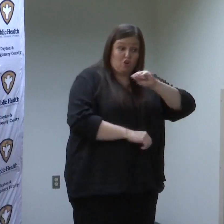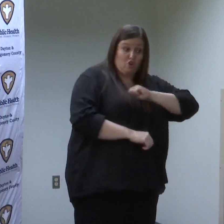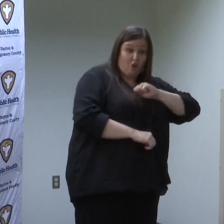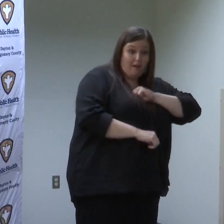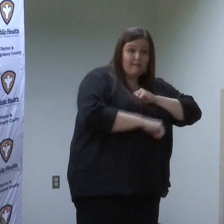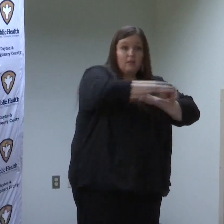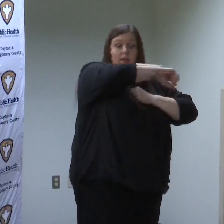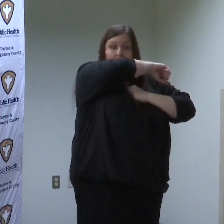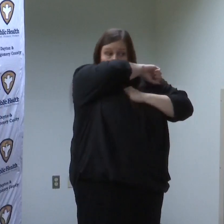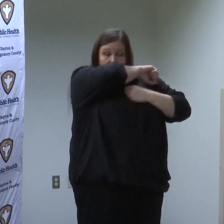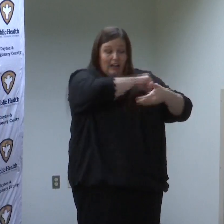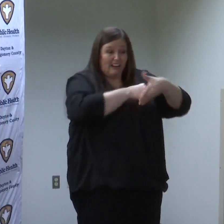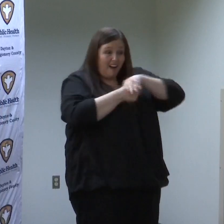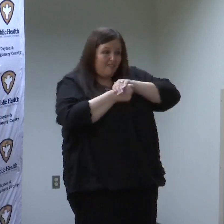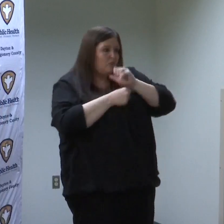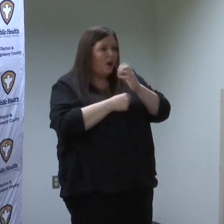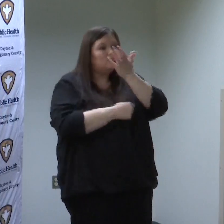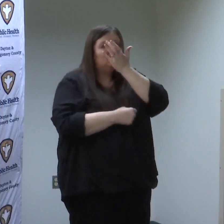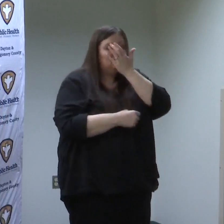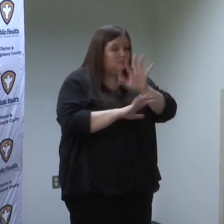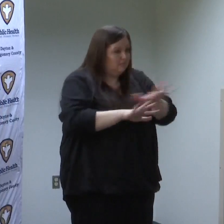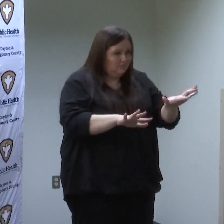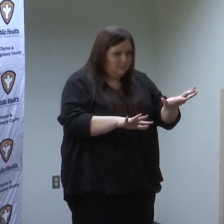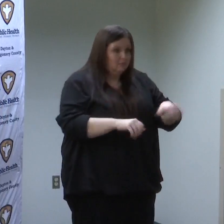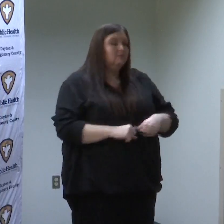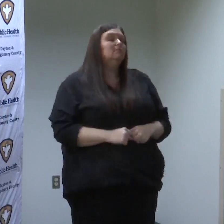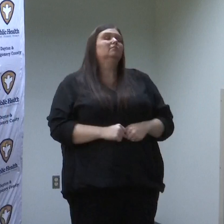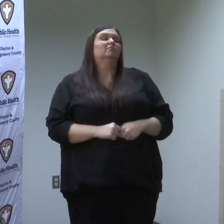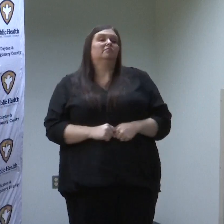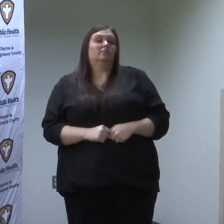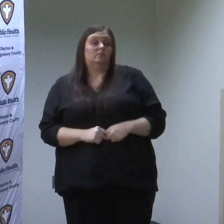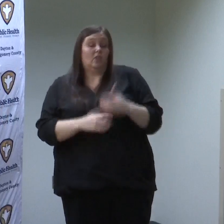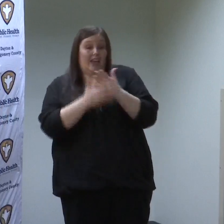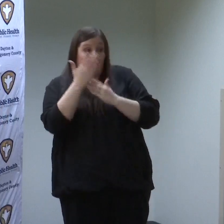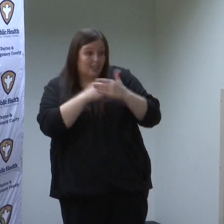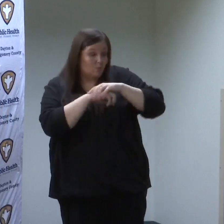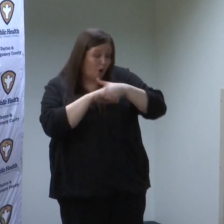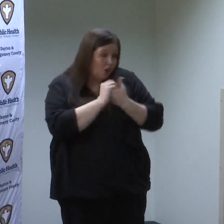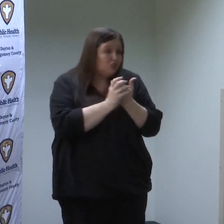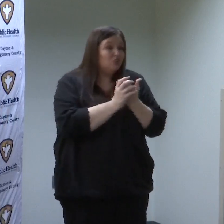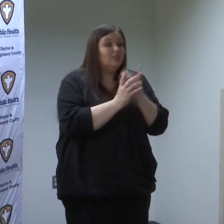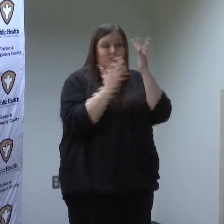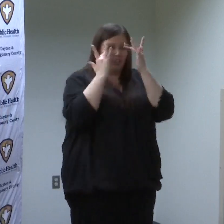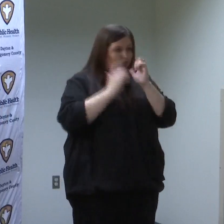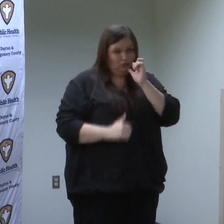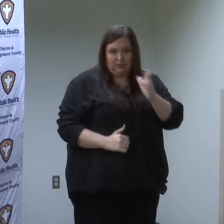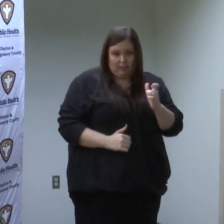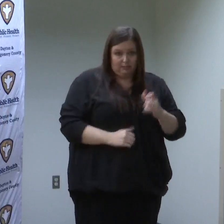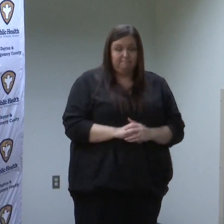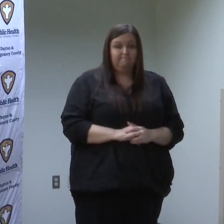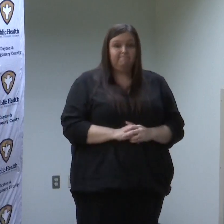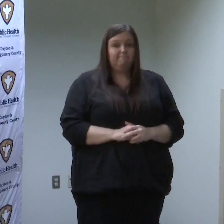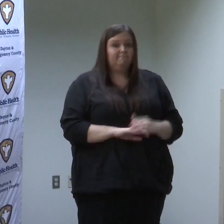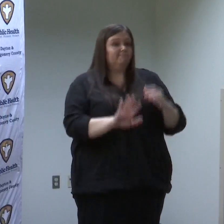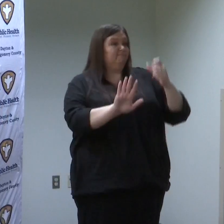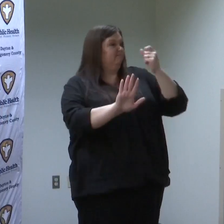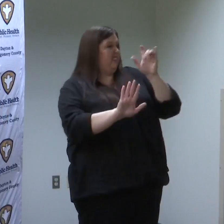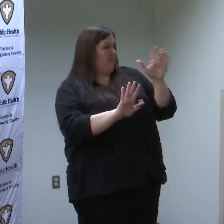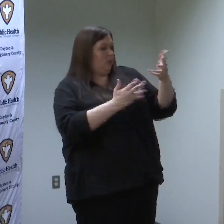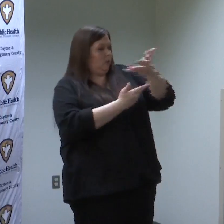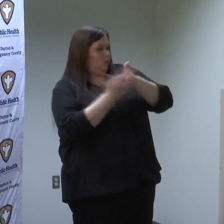your hands, keep your hands away from your face. And we all understand now what's needed for social